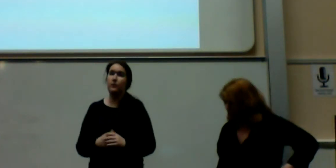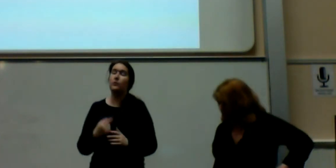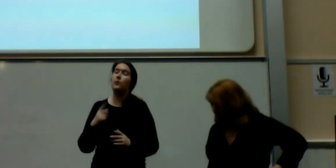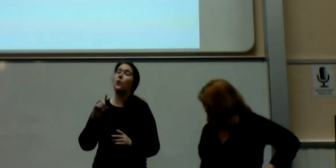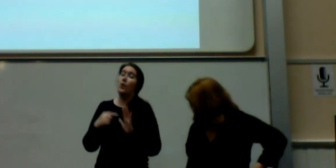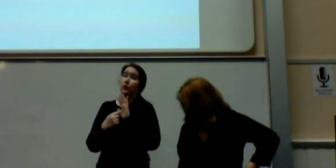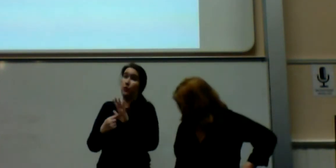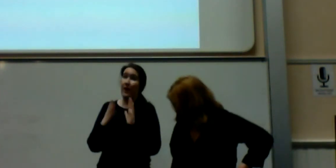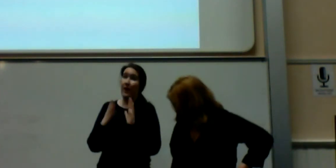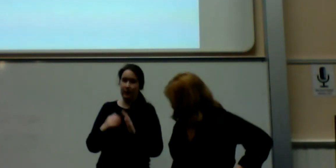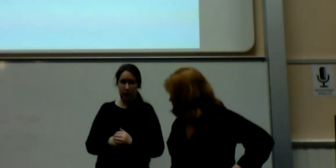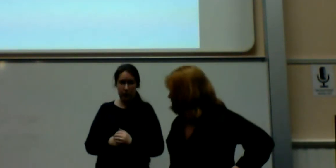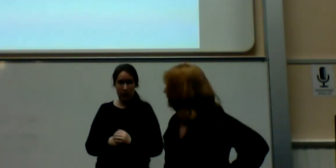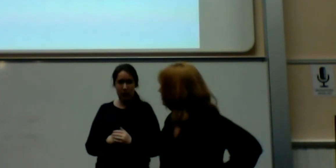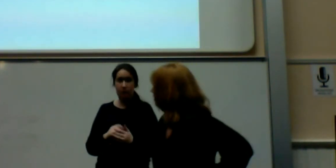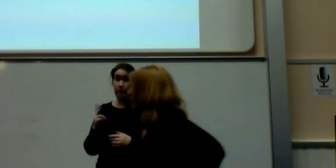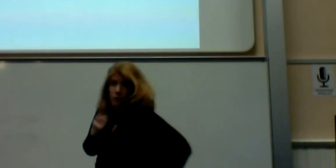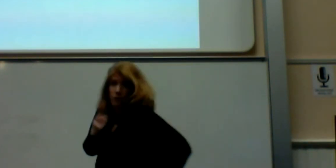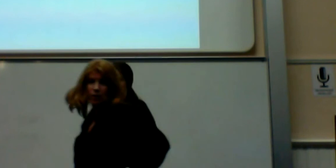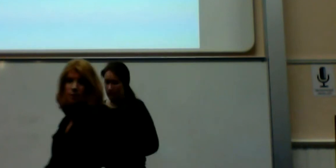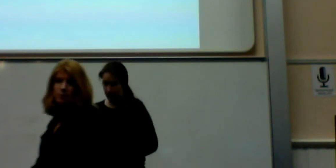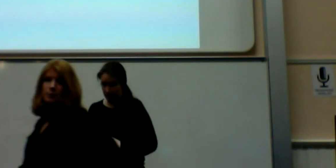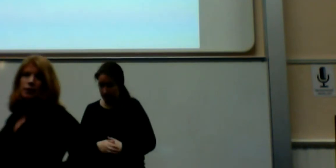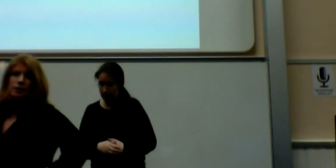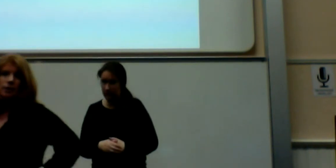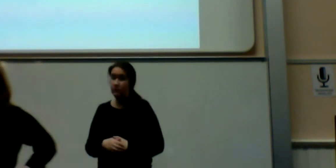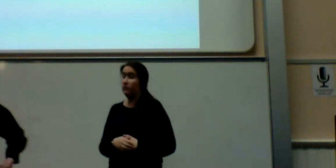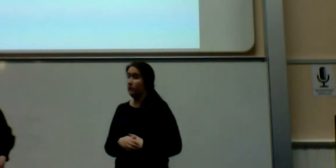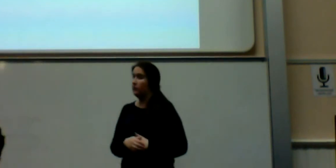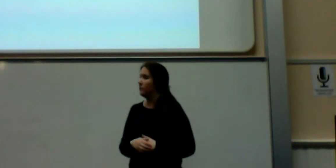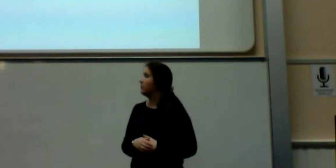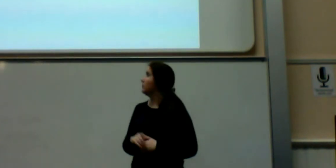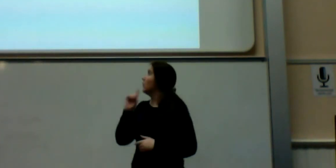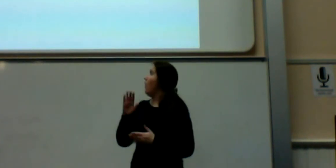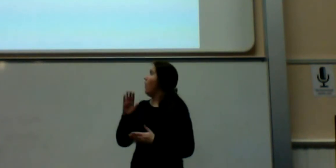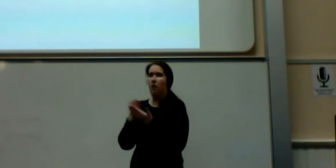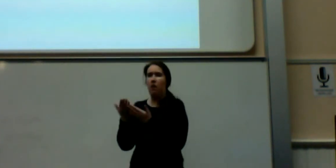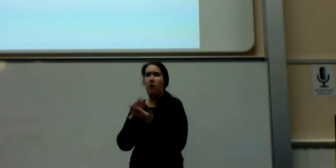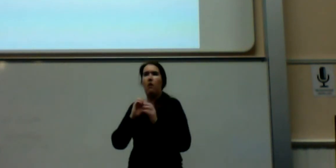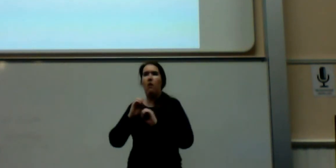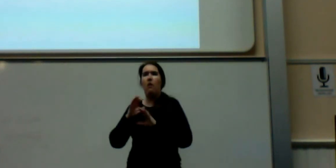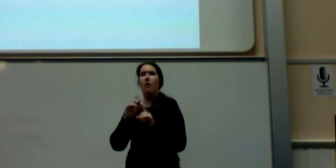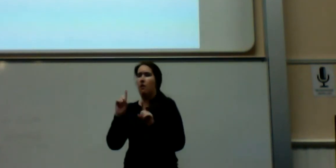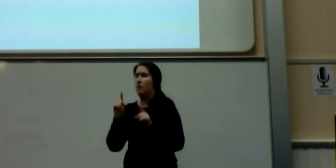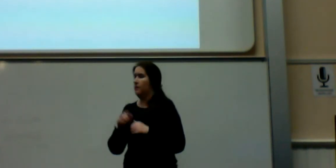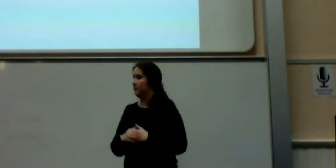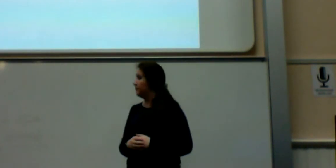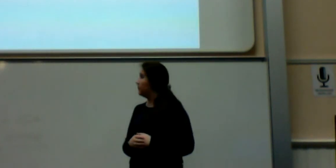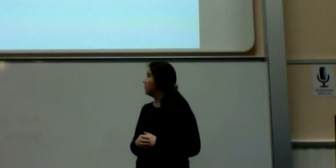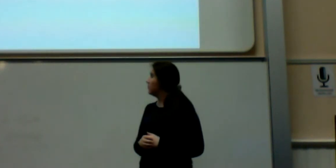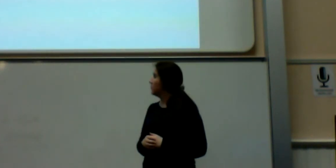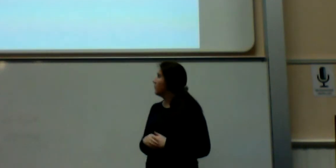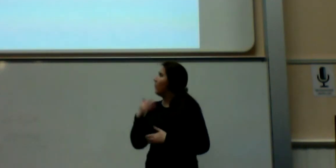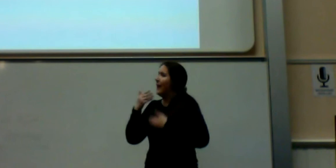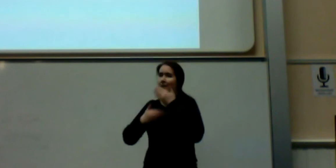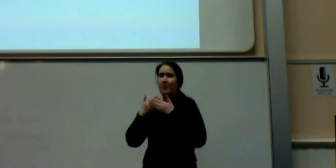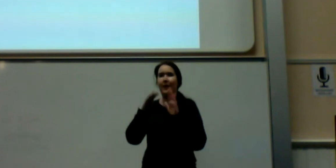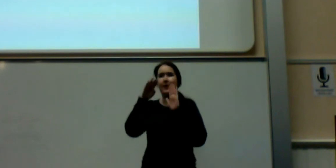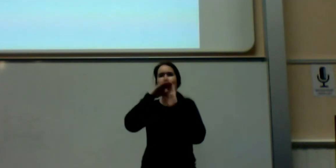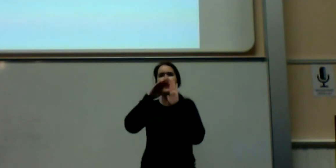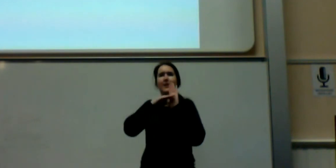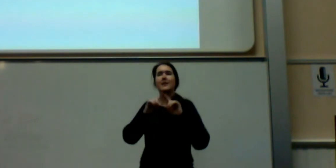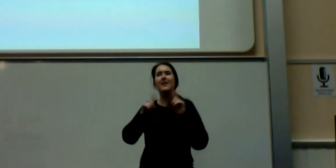I'll have to do a little bit of interpretation. Can I step out of the frame to get to there? I'm going to explain sort of the education